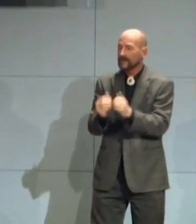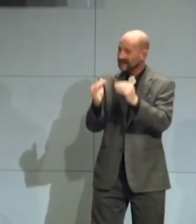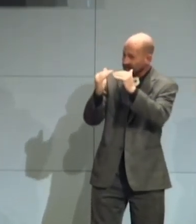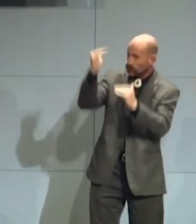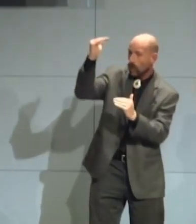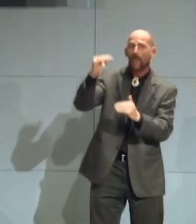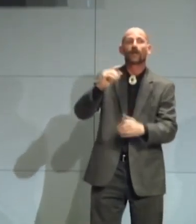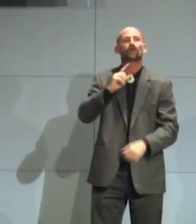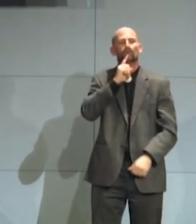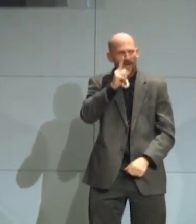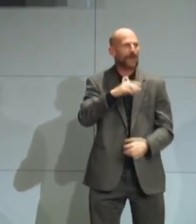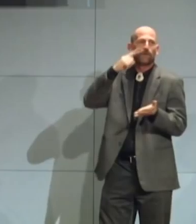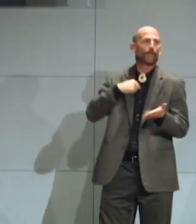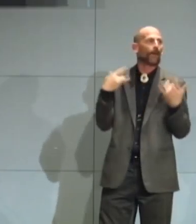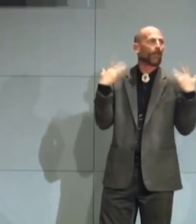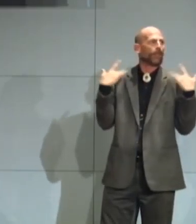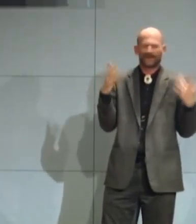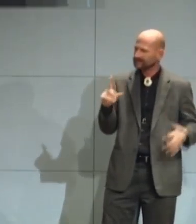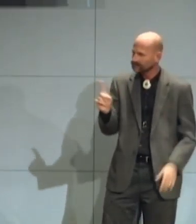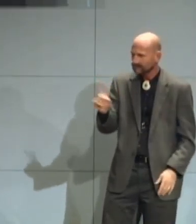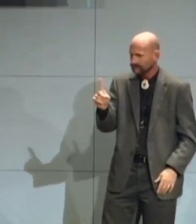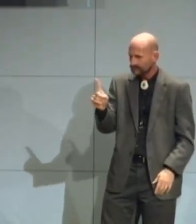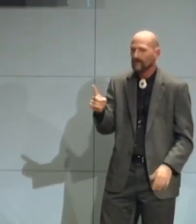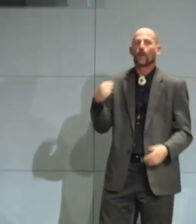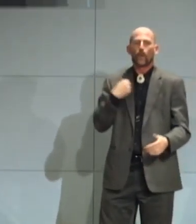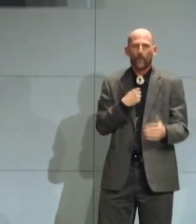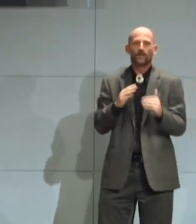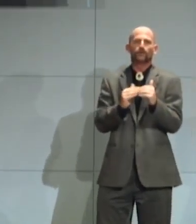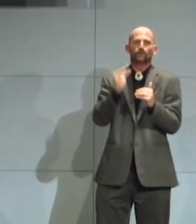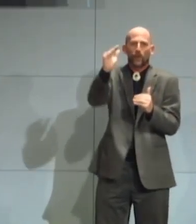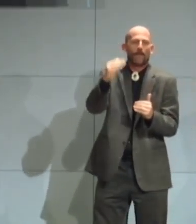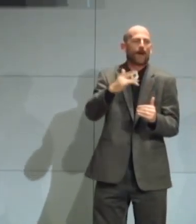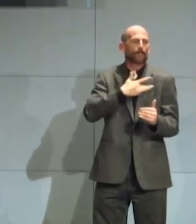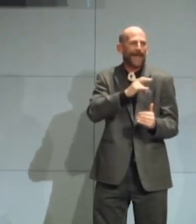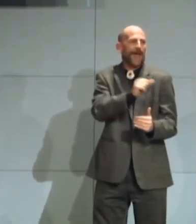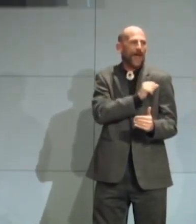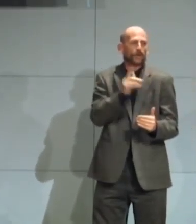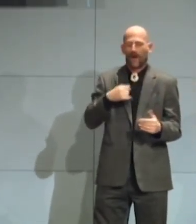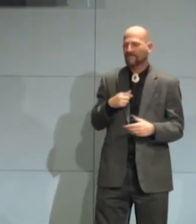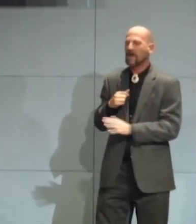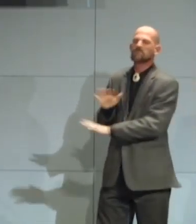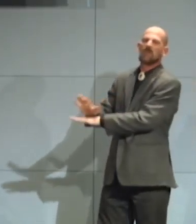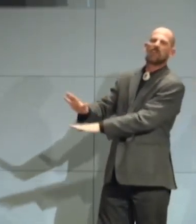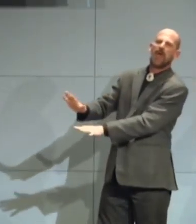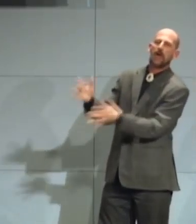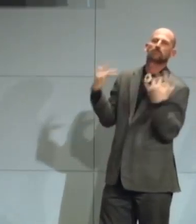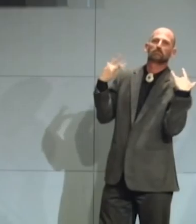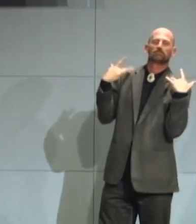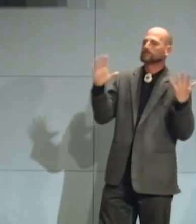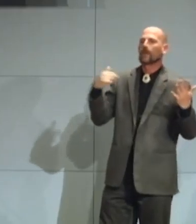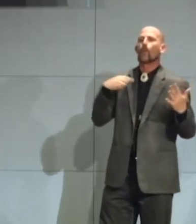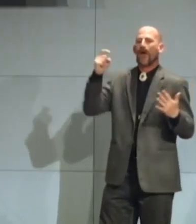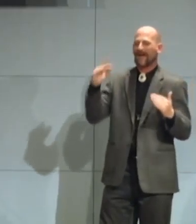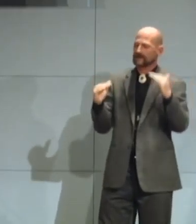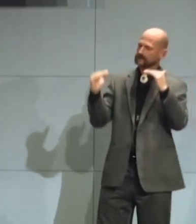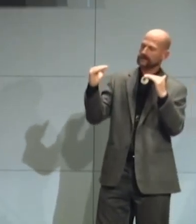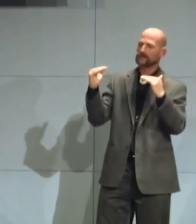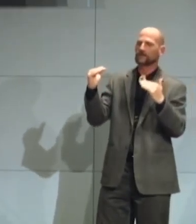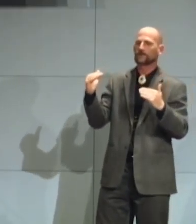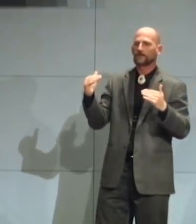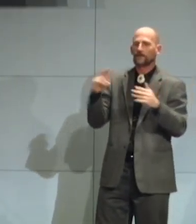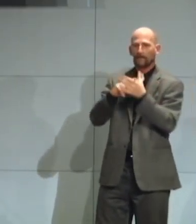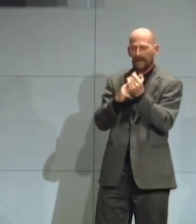is, those are not excuses, those are reasons for inequality. They are real. They are actual barriers. And to act like